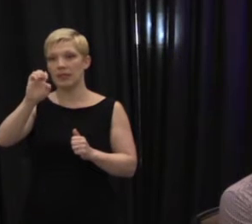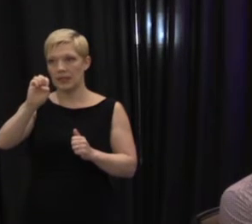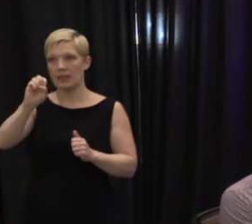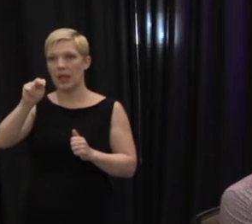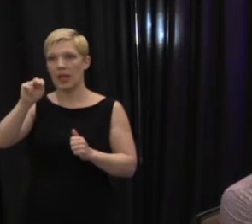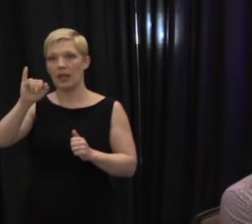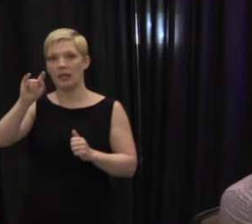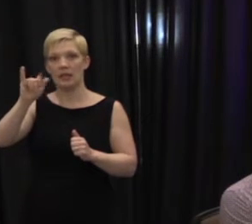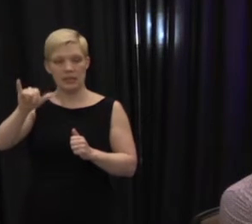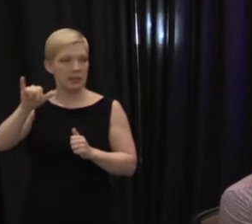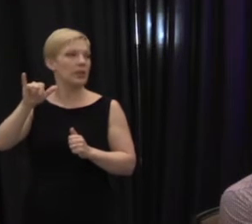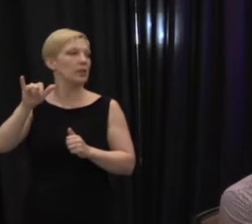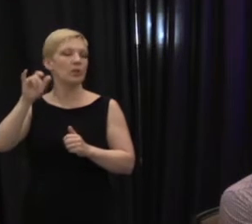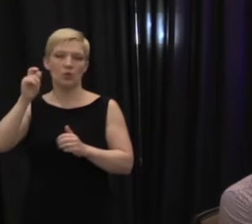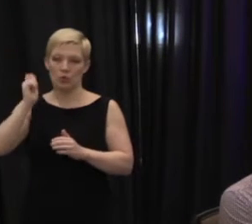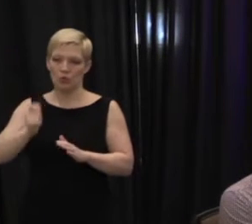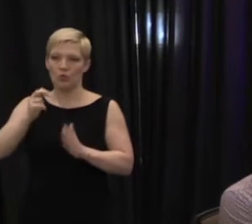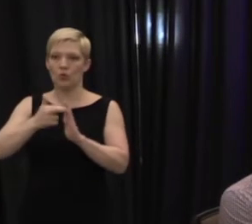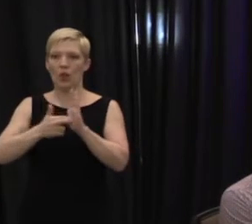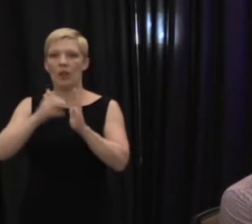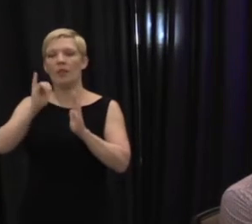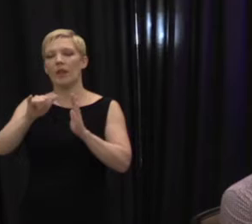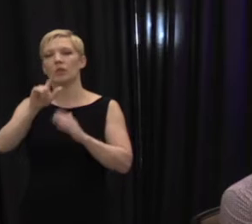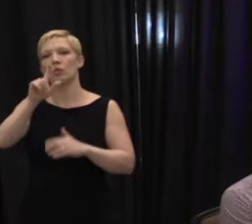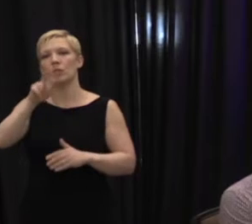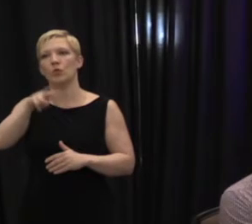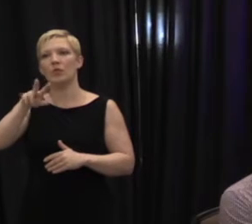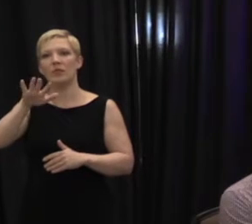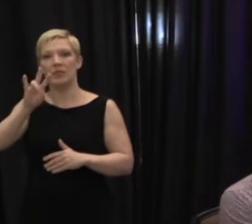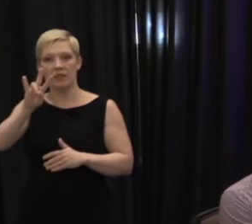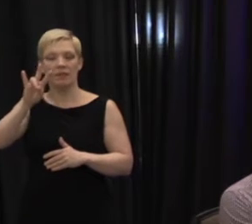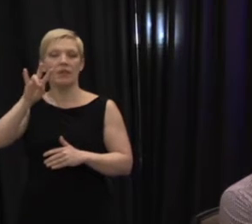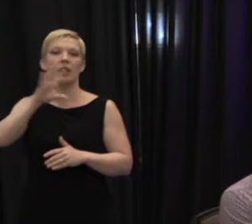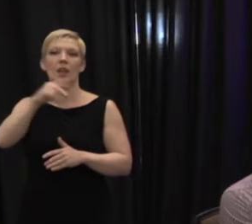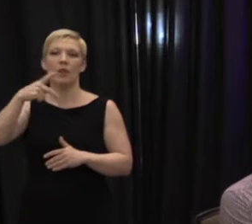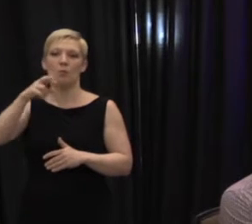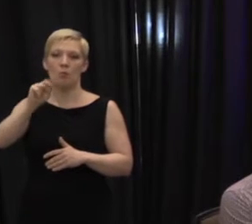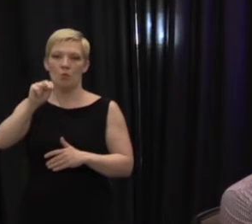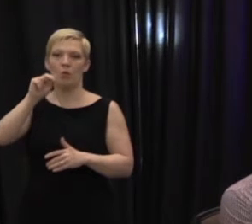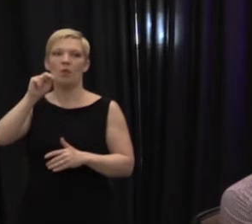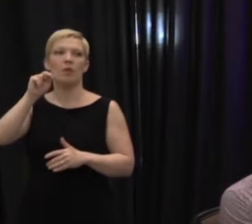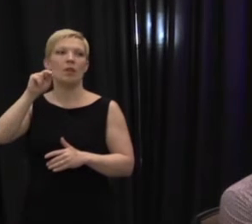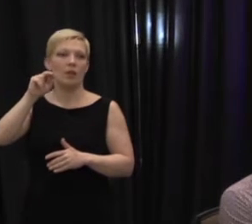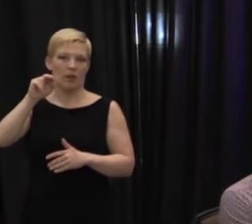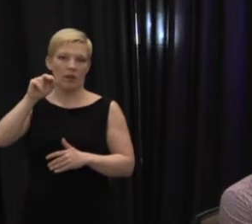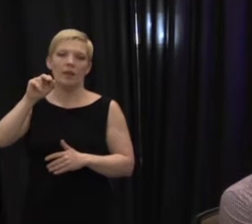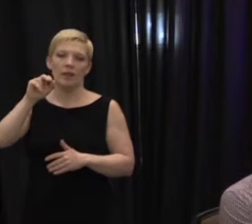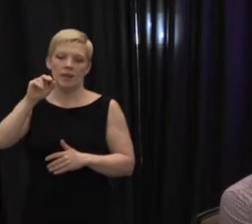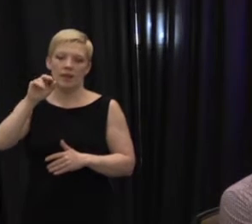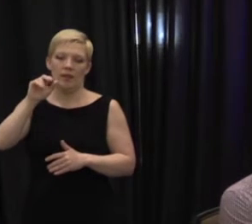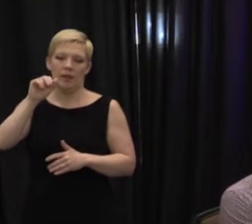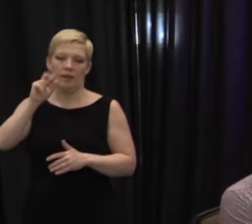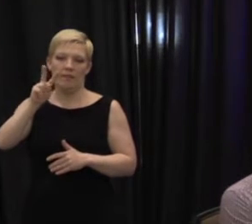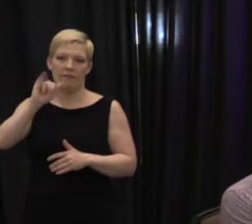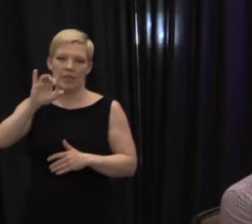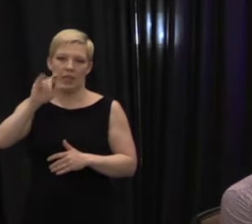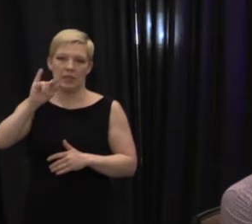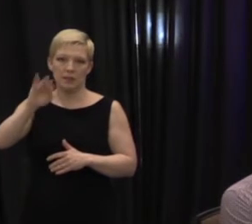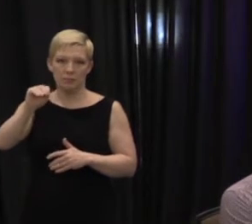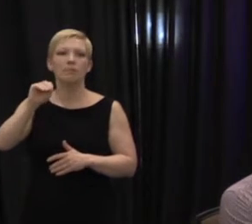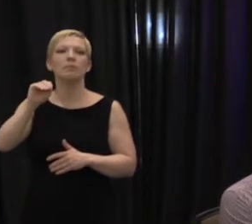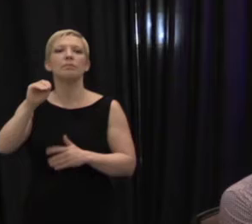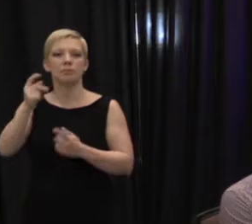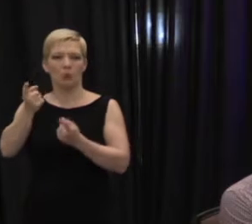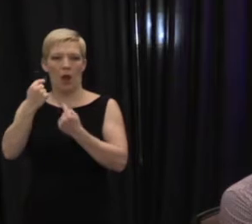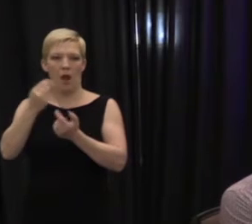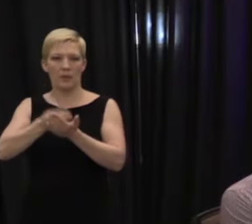and the Meese Commission and 2257 regulations and the Pornography Victims Compensation Act. and CDA and COPA, which is